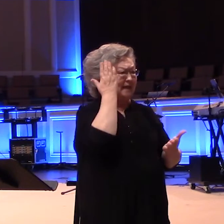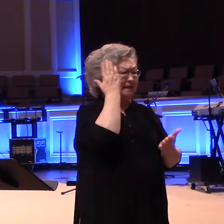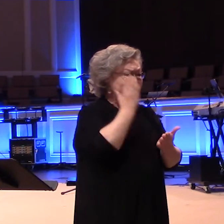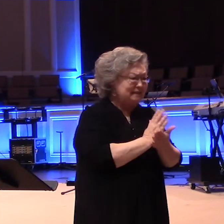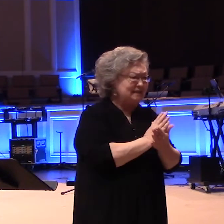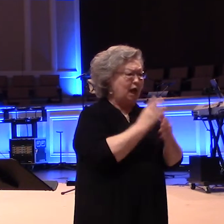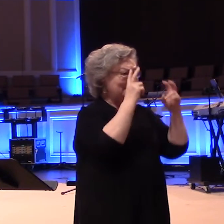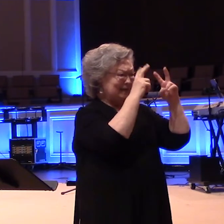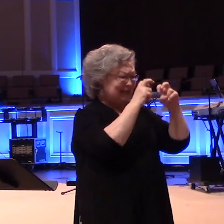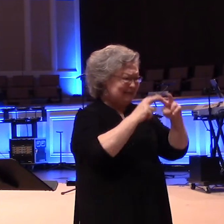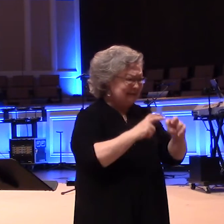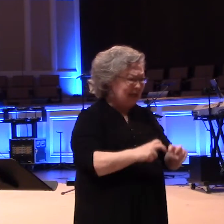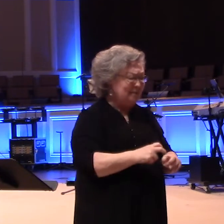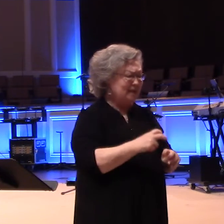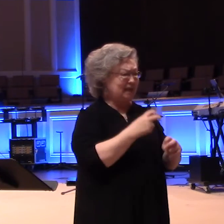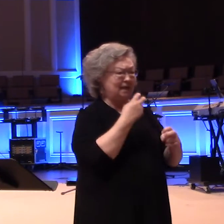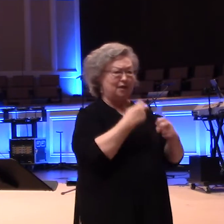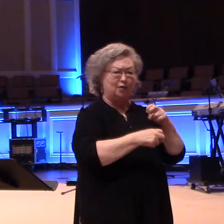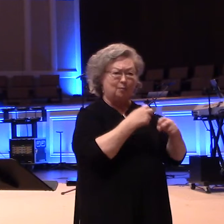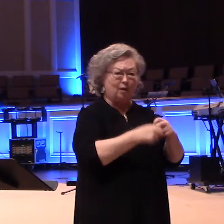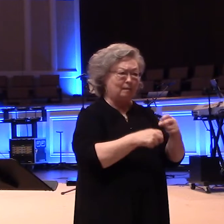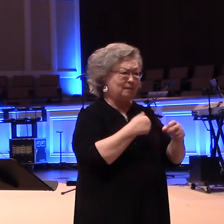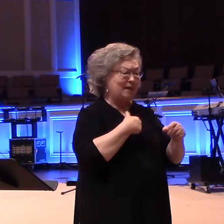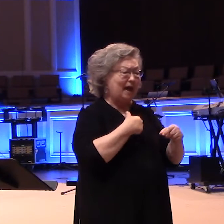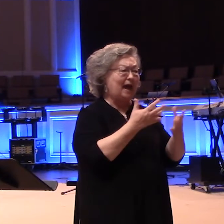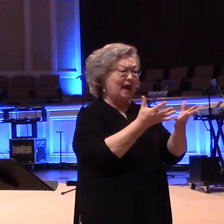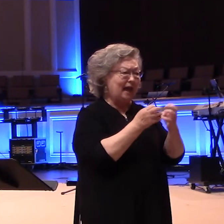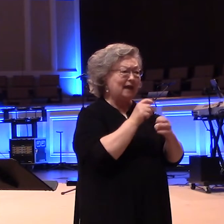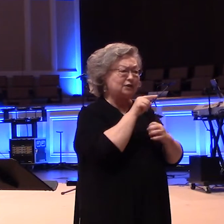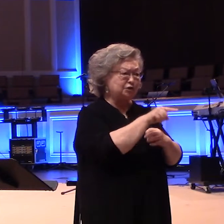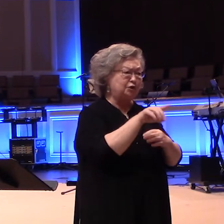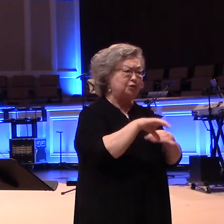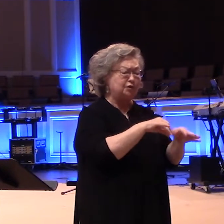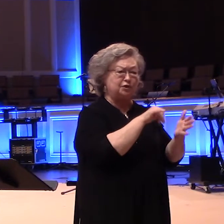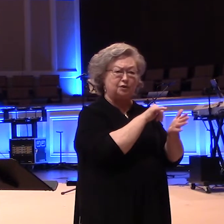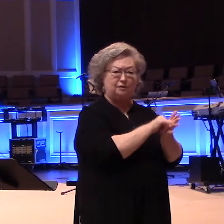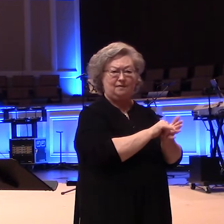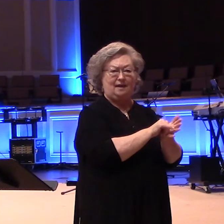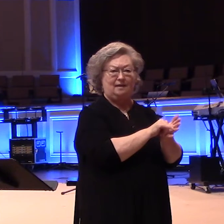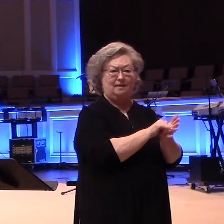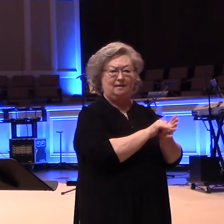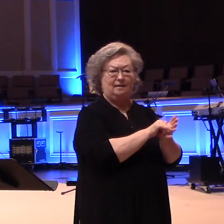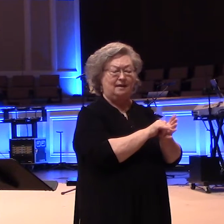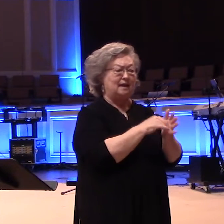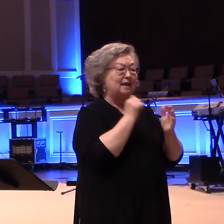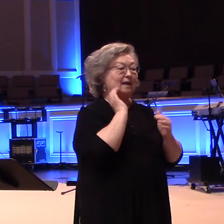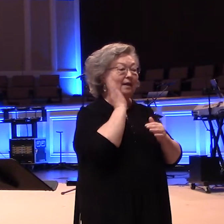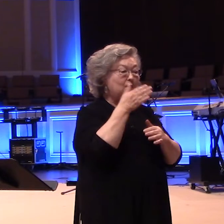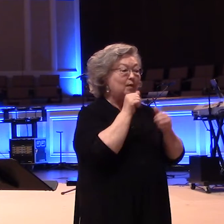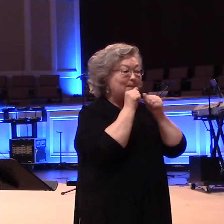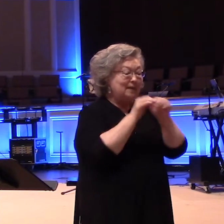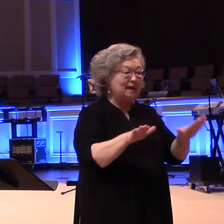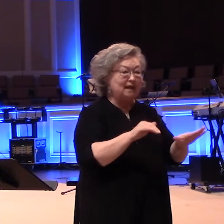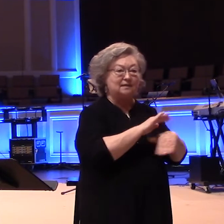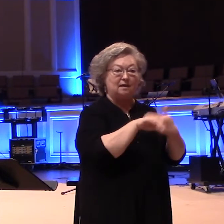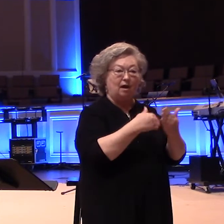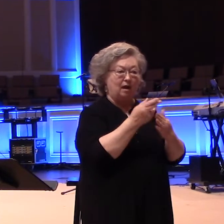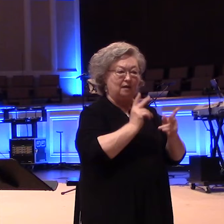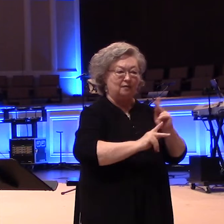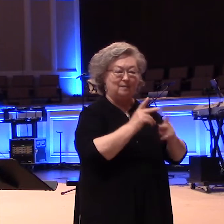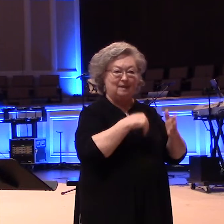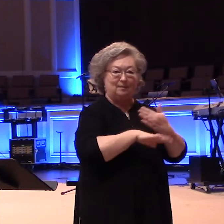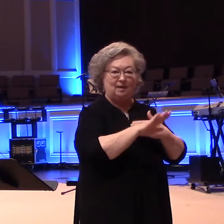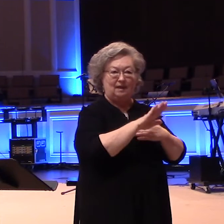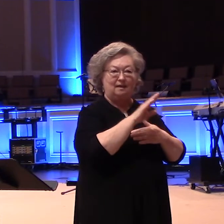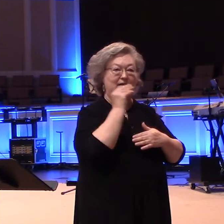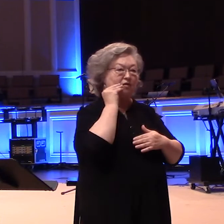death. I've asked you to do something as your father that's a blessing to you and everyone else in the house. And it's what it means to